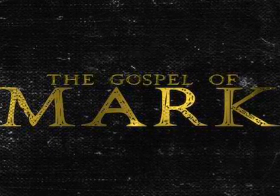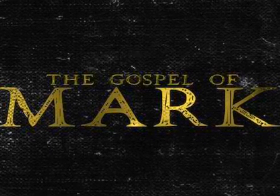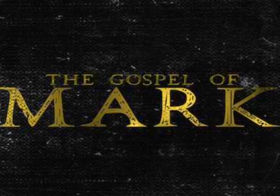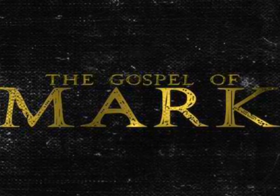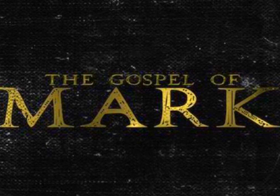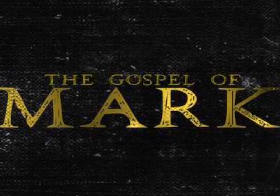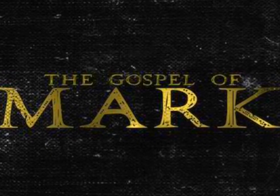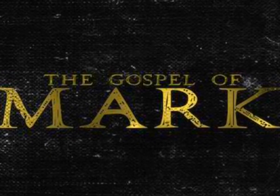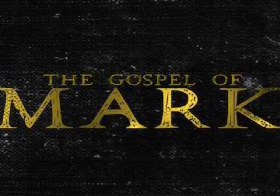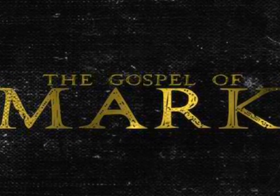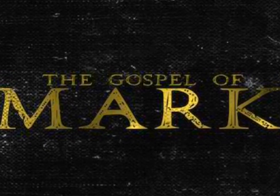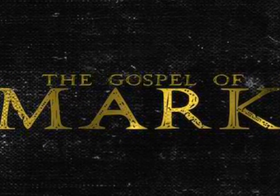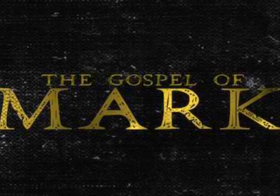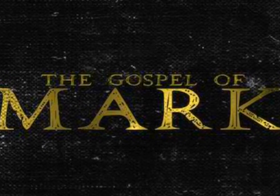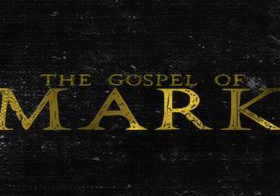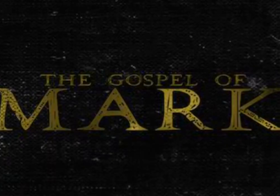The Gospel of Mark.